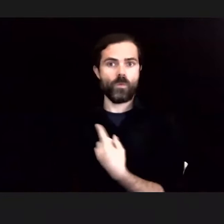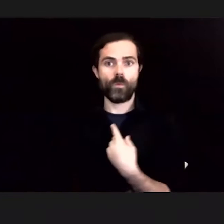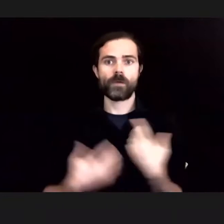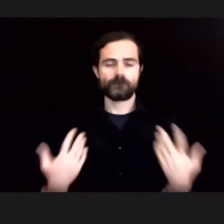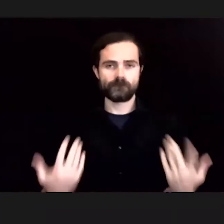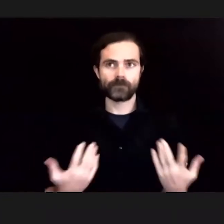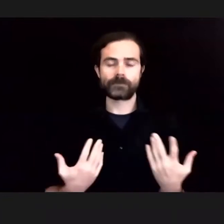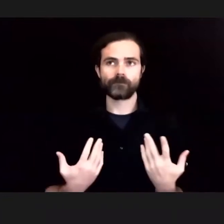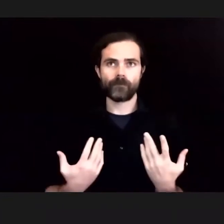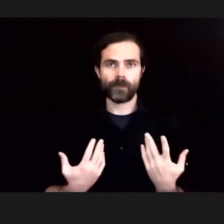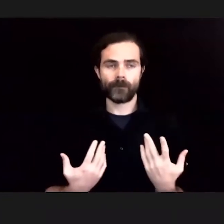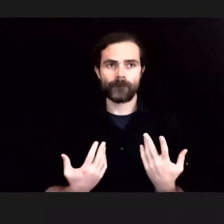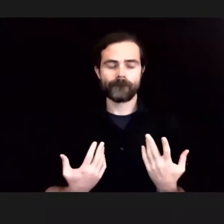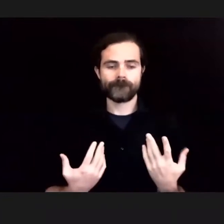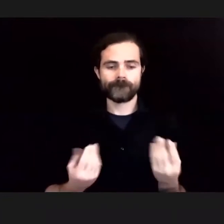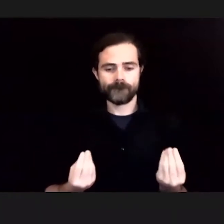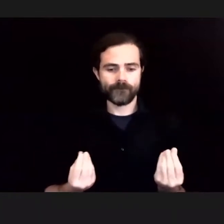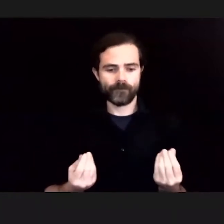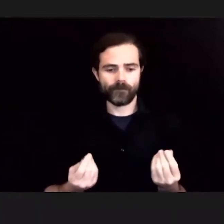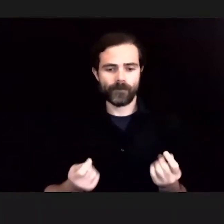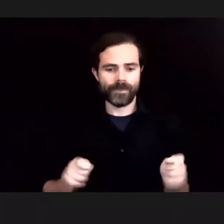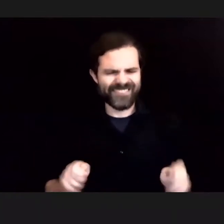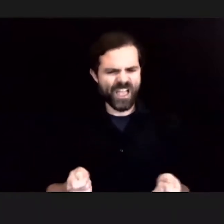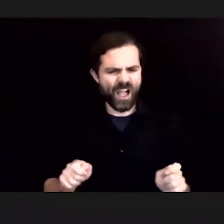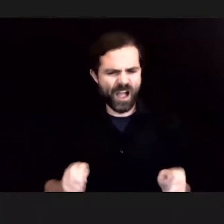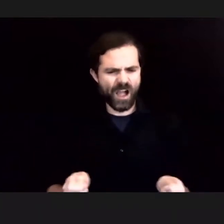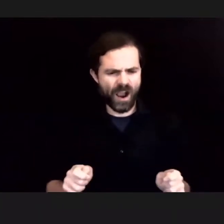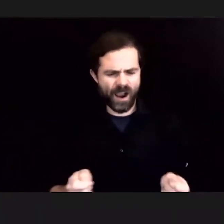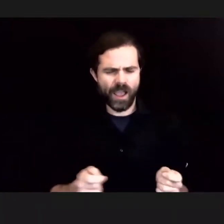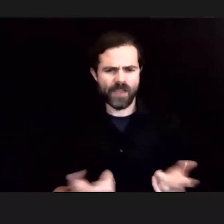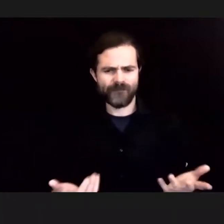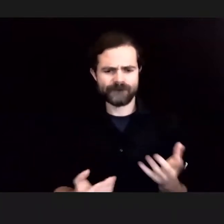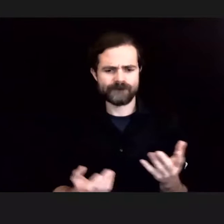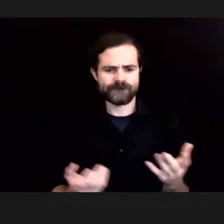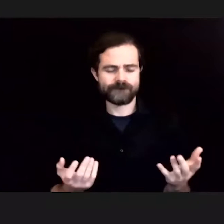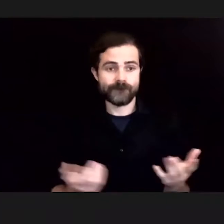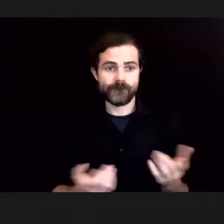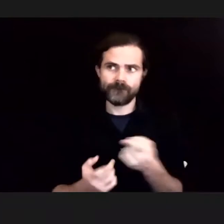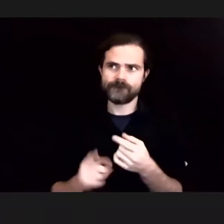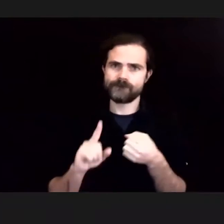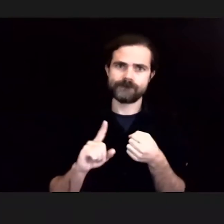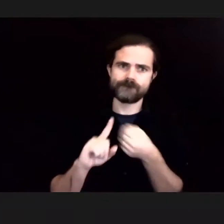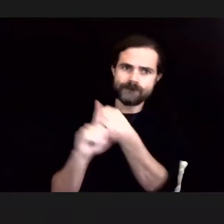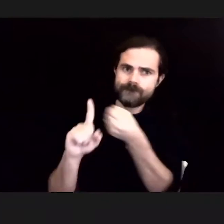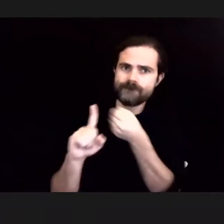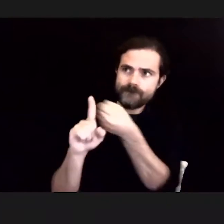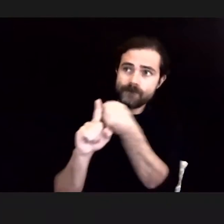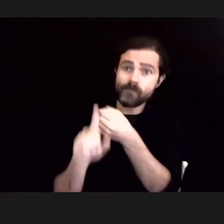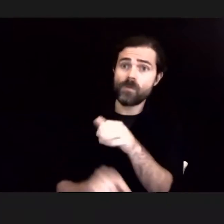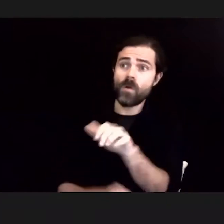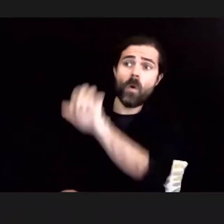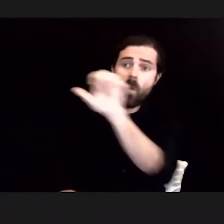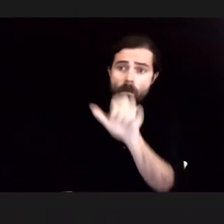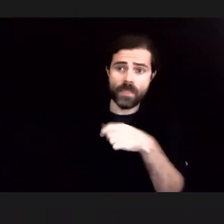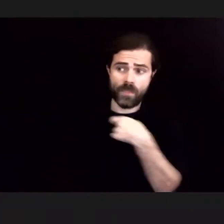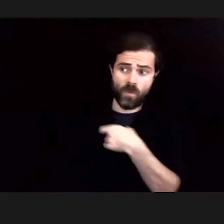to help European Commission to make technology in general more accessible, not only